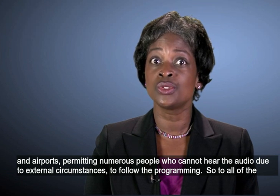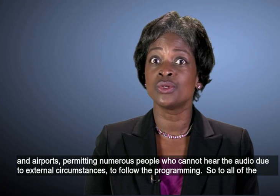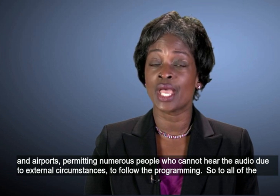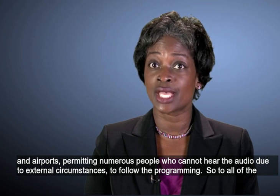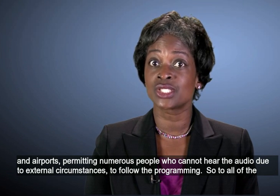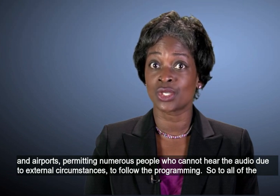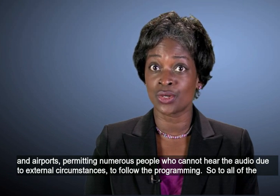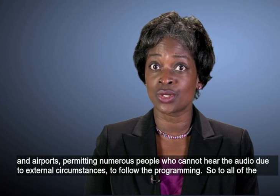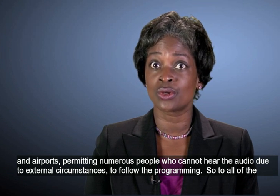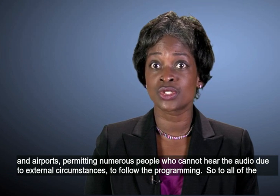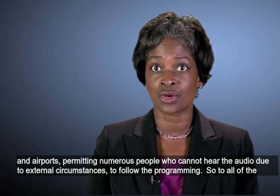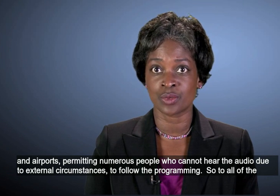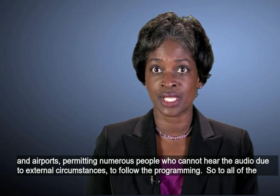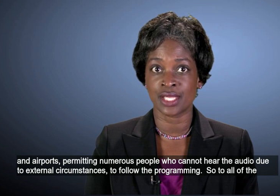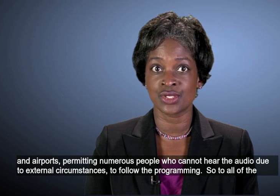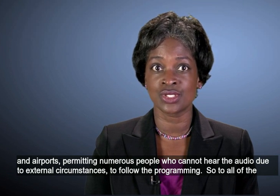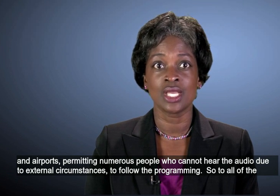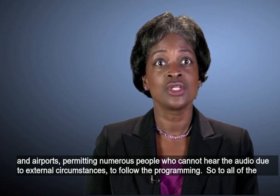to external circumstances to